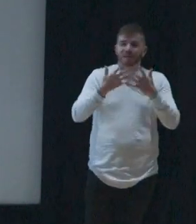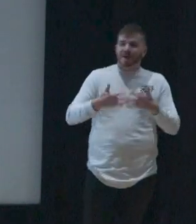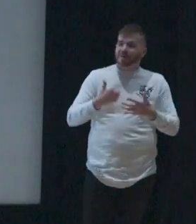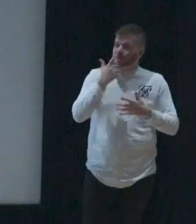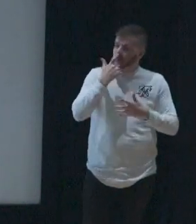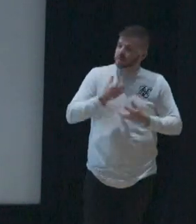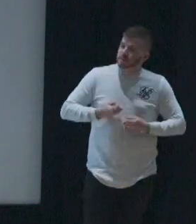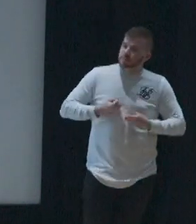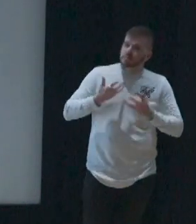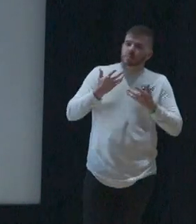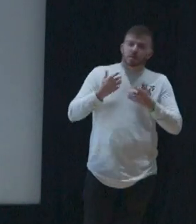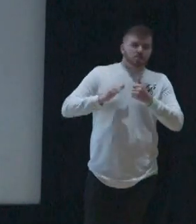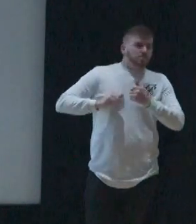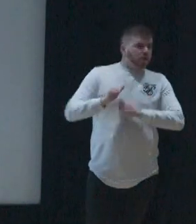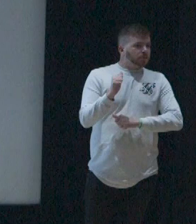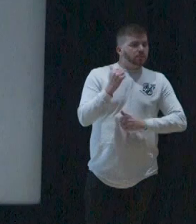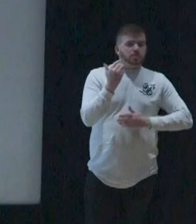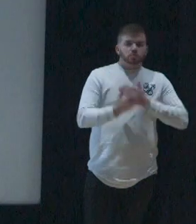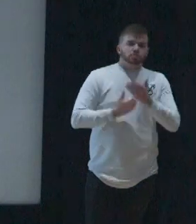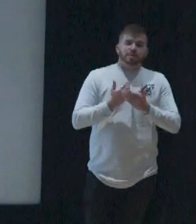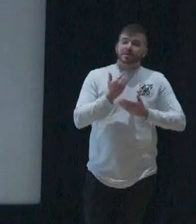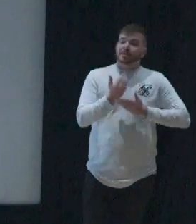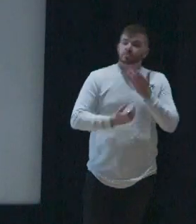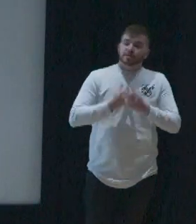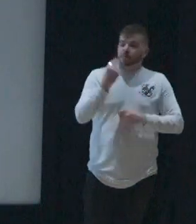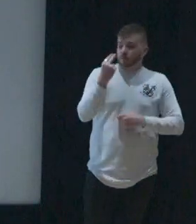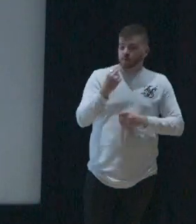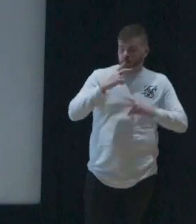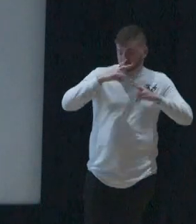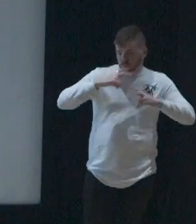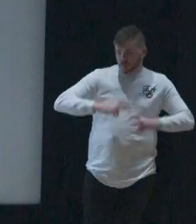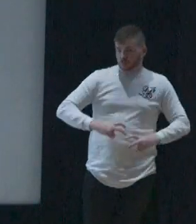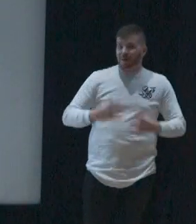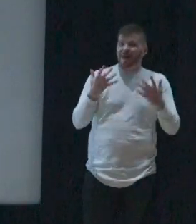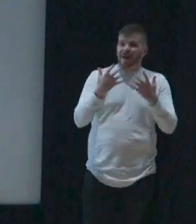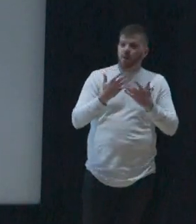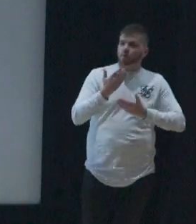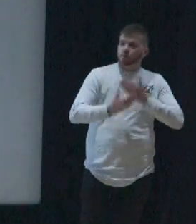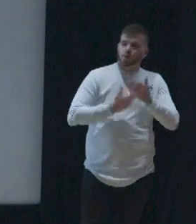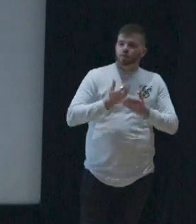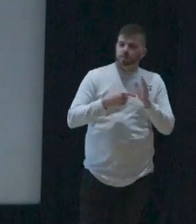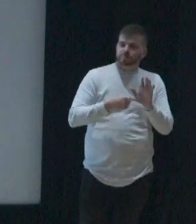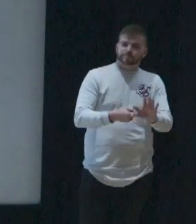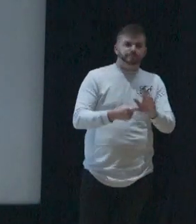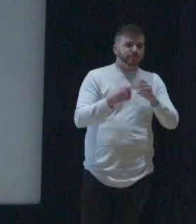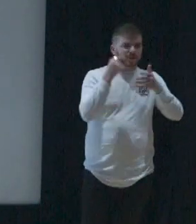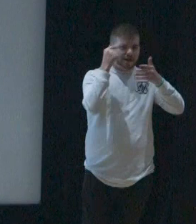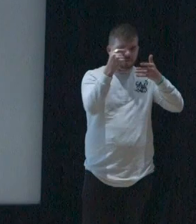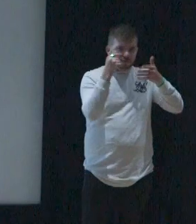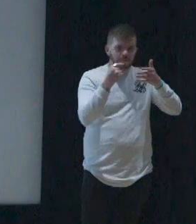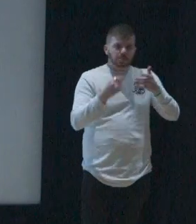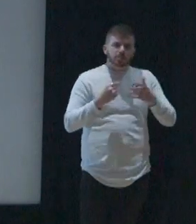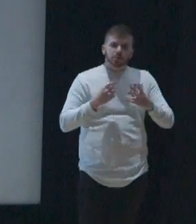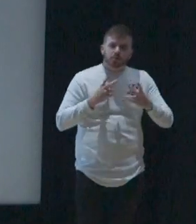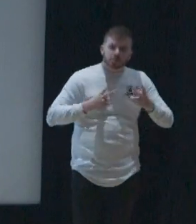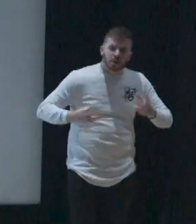story. In terms of narrative design, we're going to explore how the story permeates the game at various levels, so through